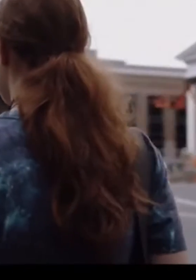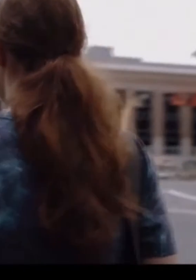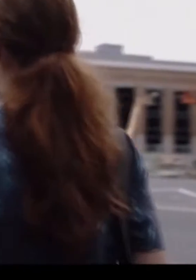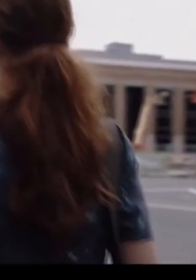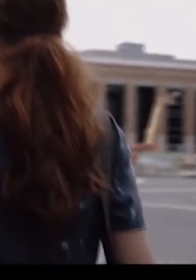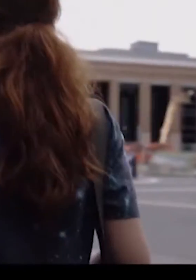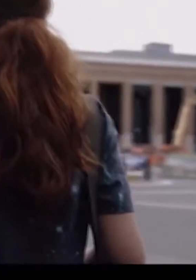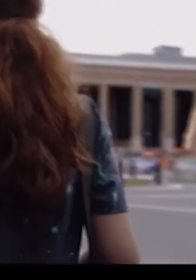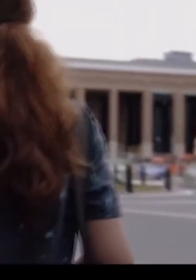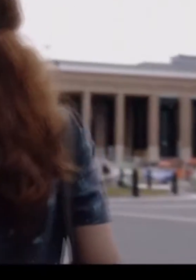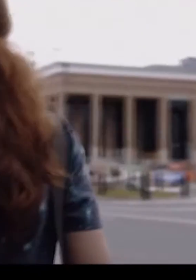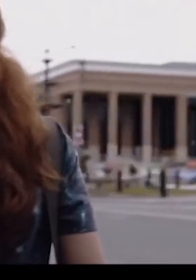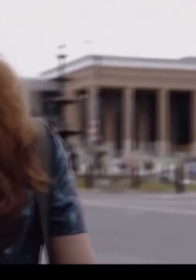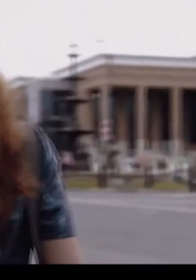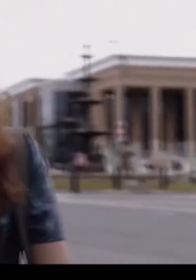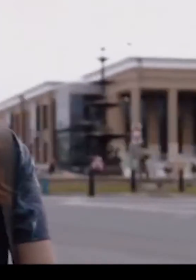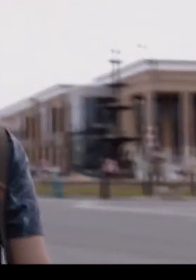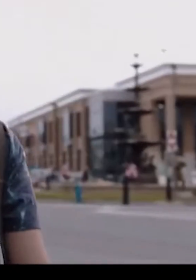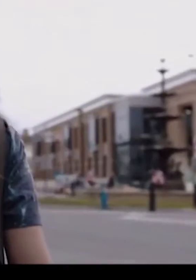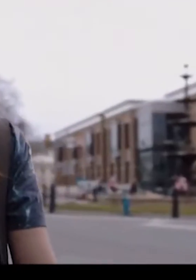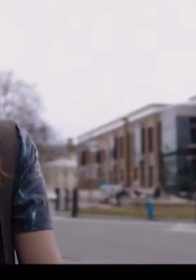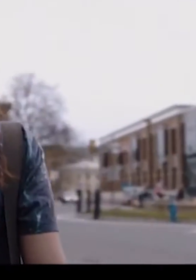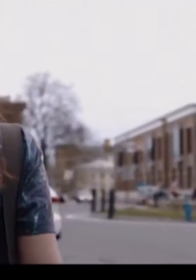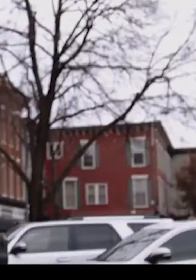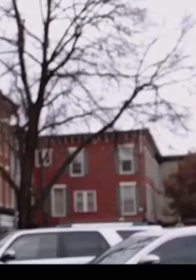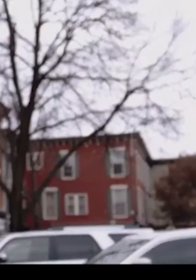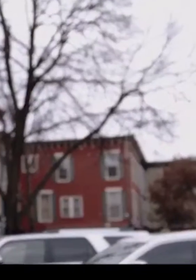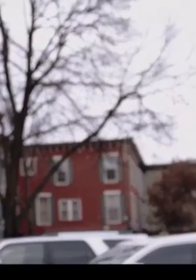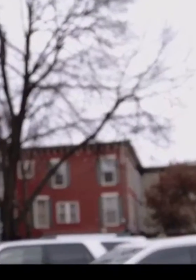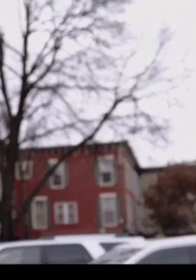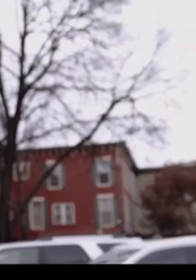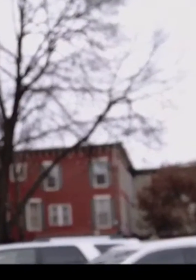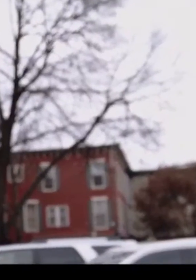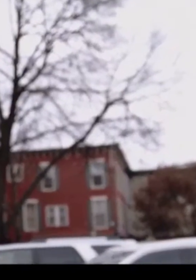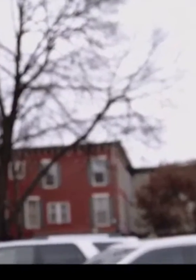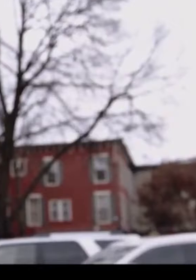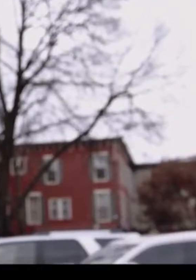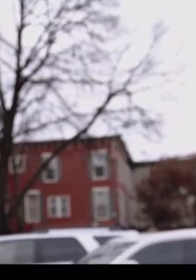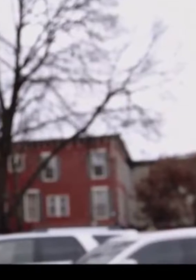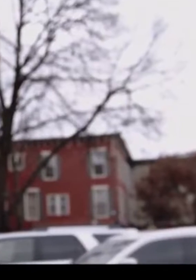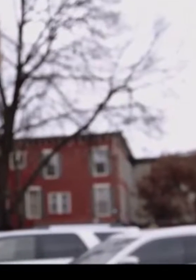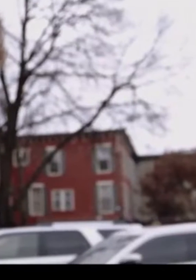Because when we love the outsider, we get a better glimpse at the family in the manger.